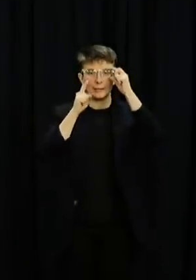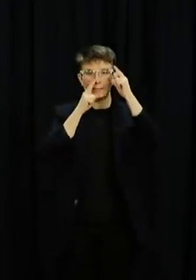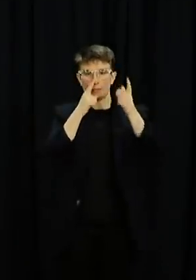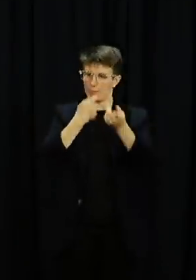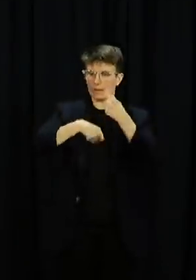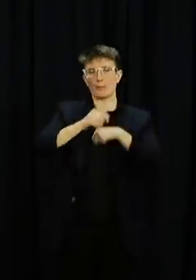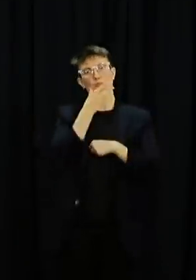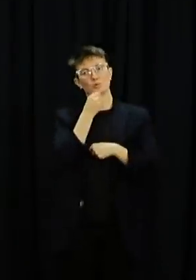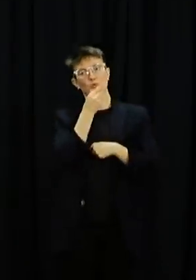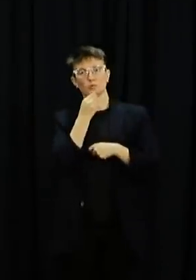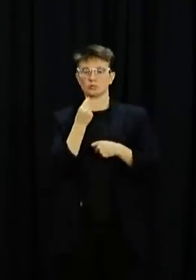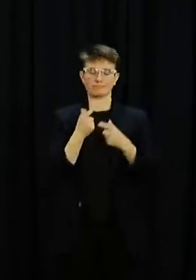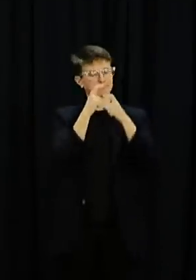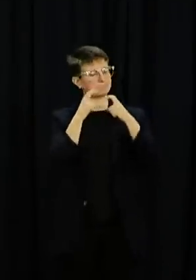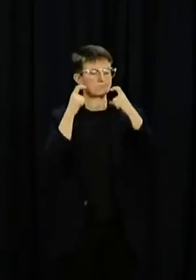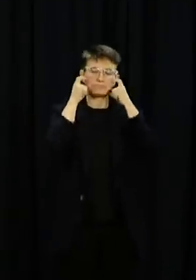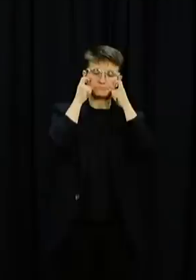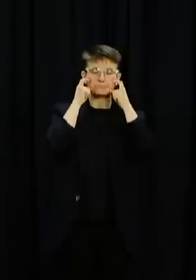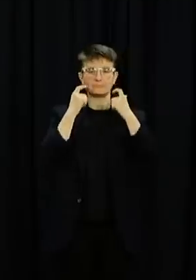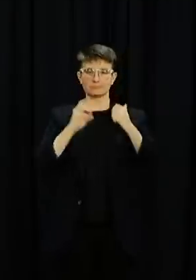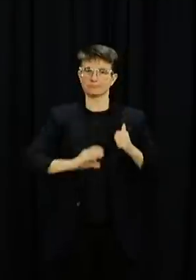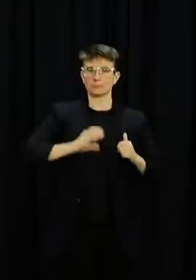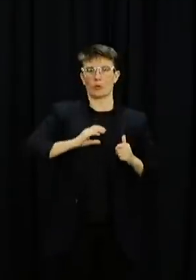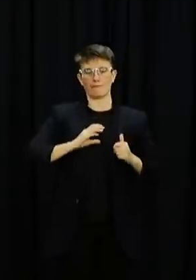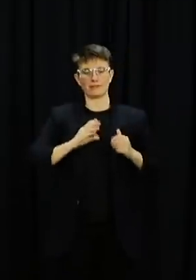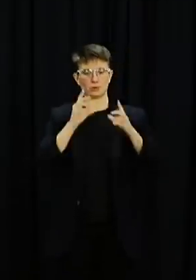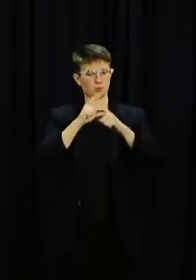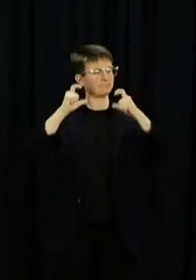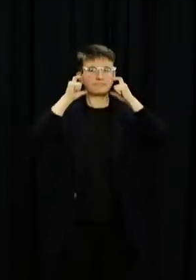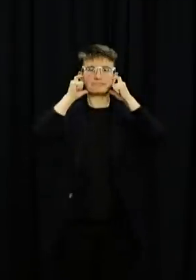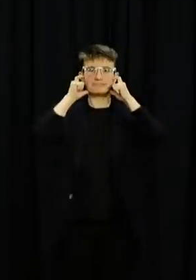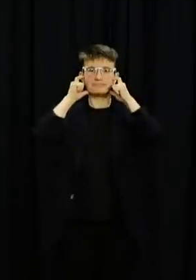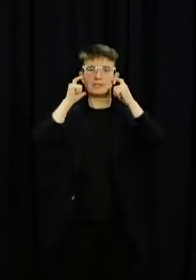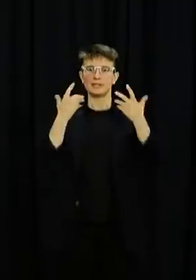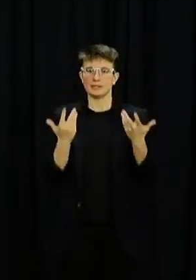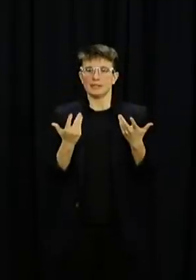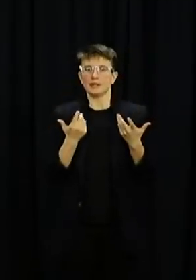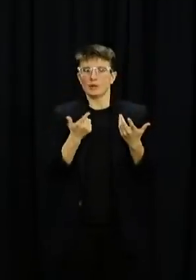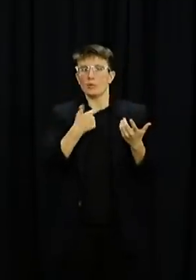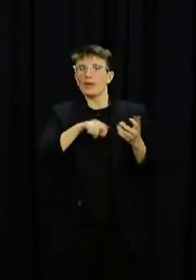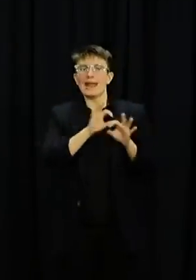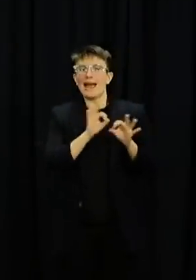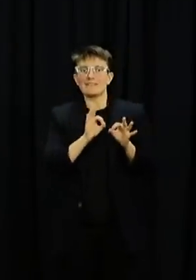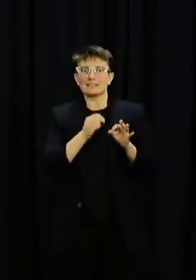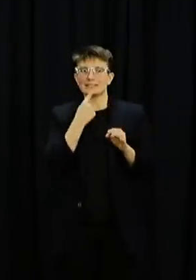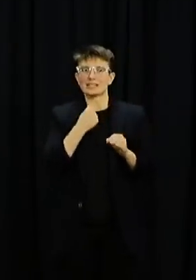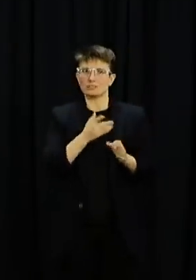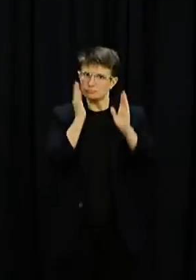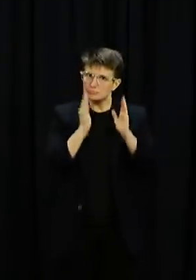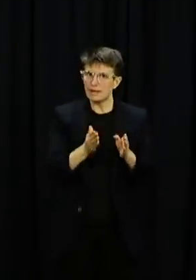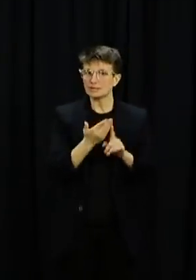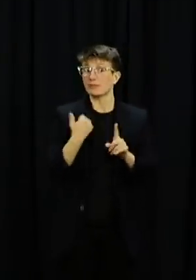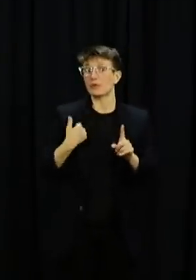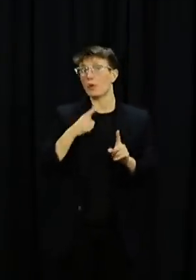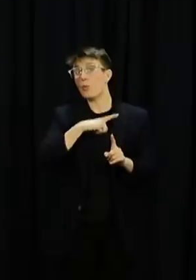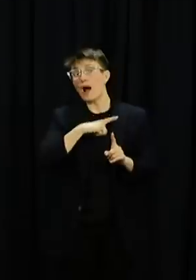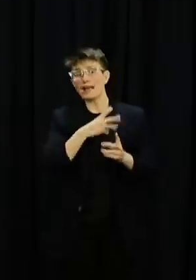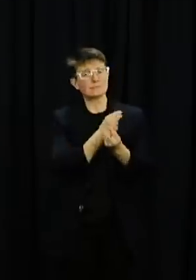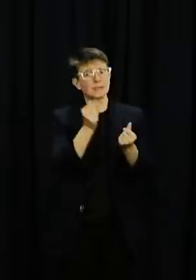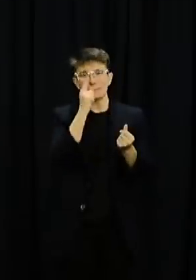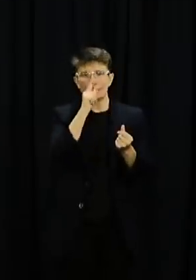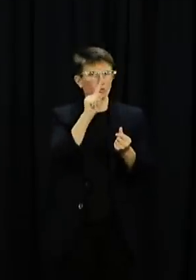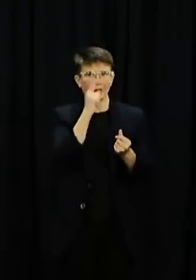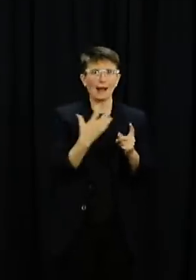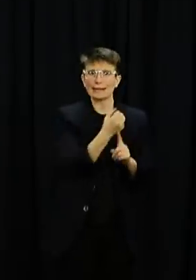haven't mandated it is because we have thought carefully about whether or not people have accessed them, whether or not they have listened to that advice and have them on